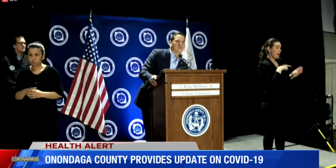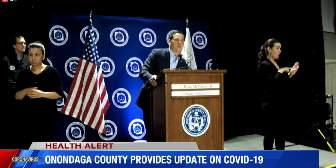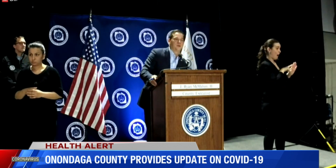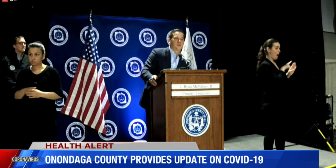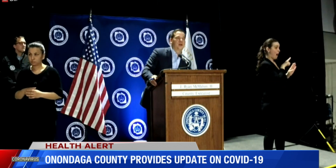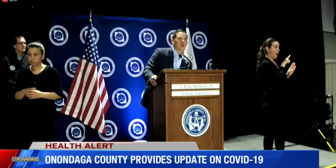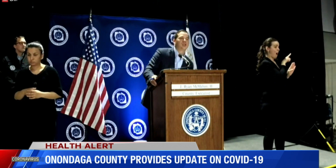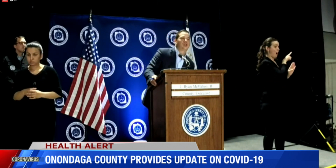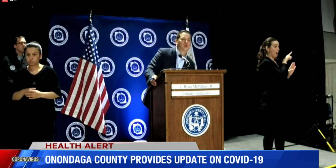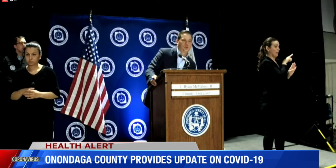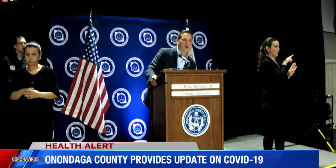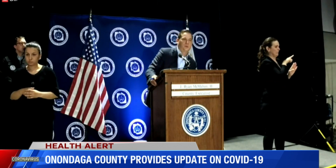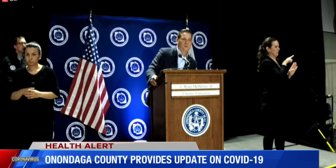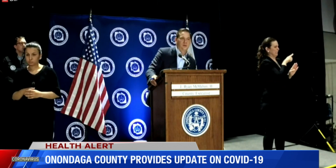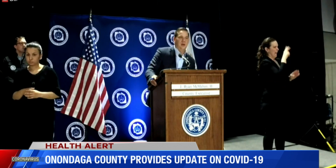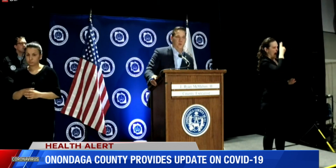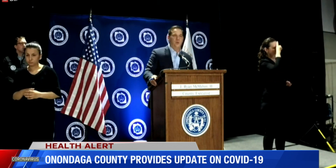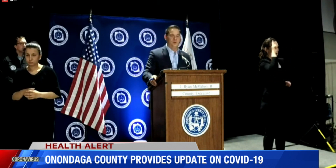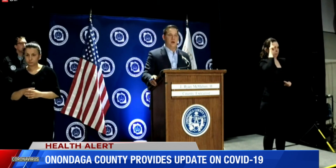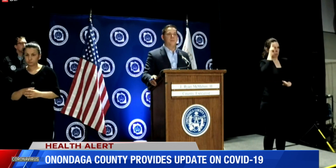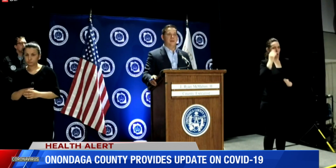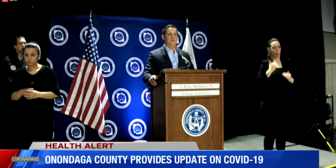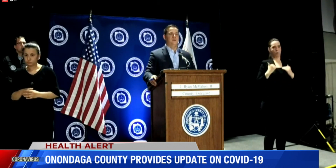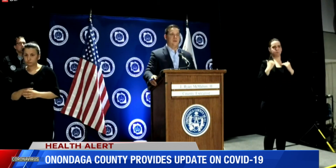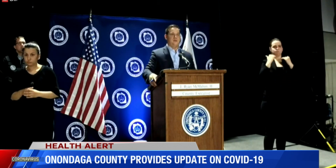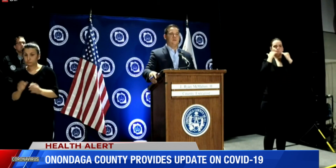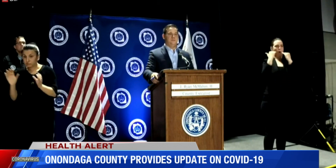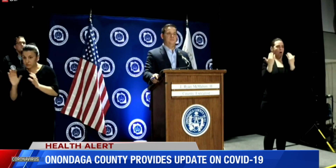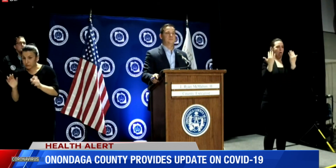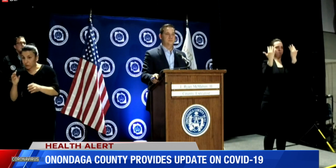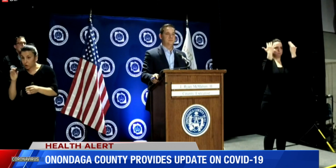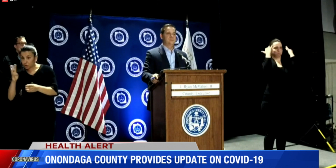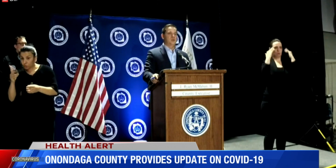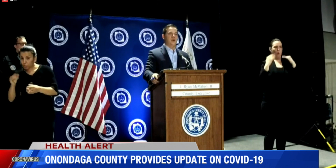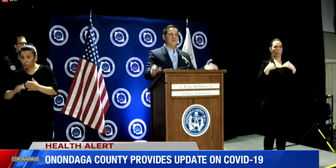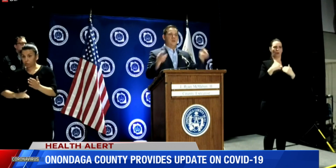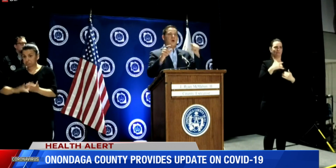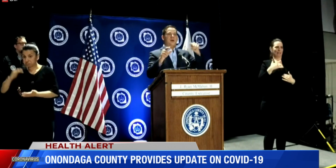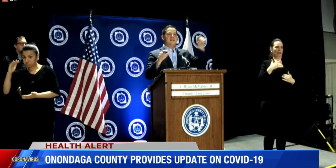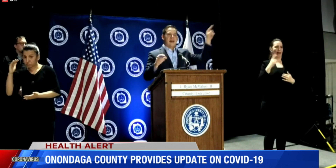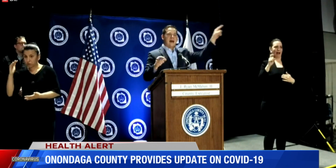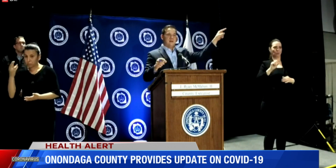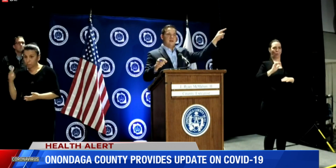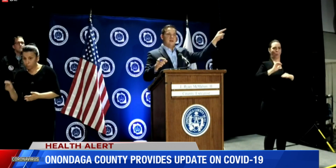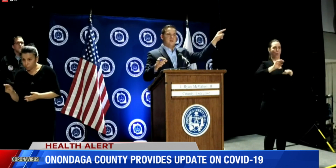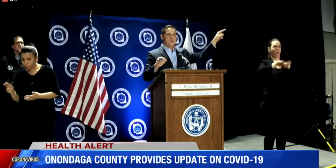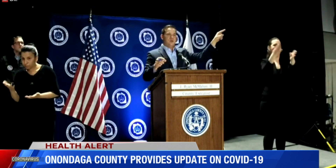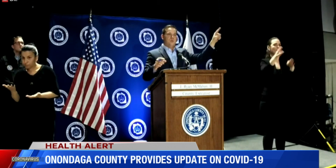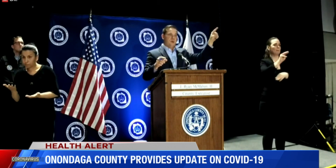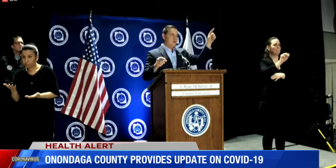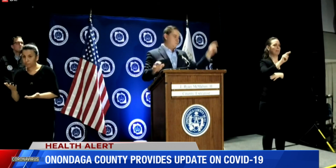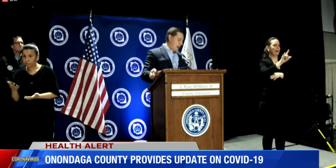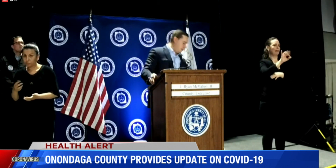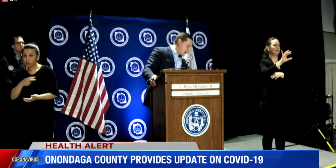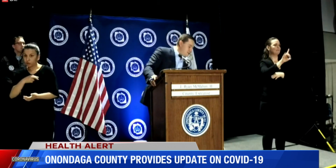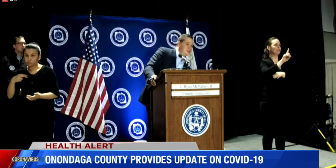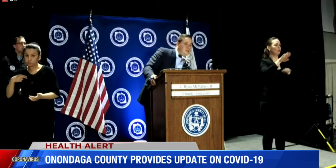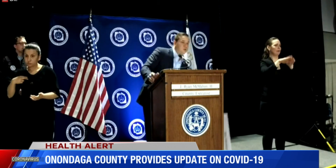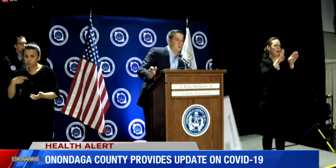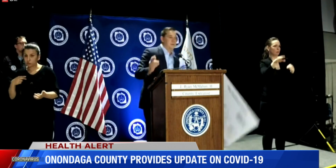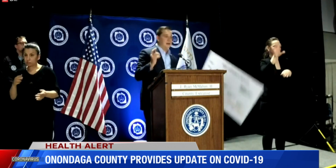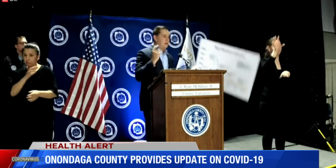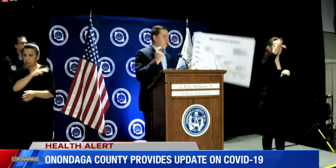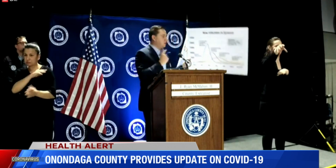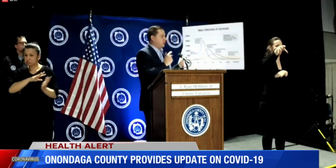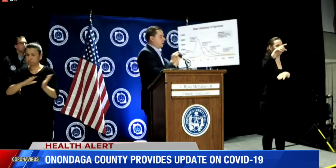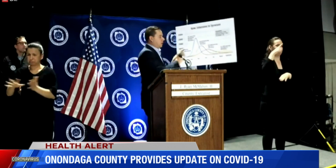your hospitals are in huge trouble, and we're opening up Manley Fieldhouse. So even though it's not the two big bad lines, see these two